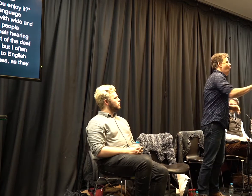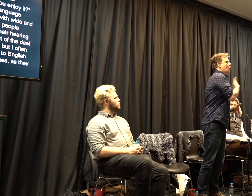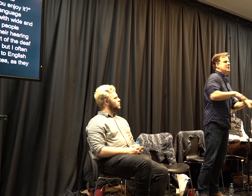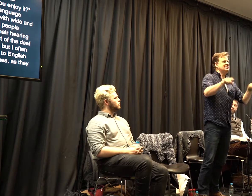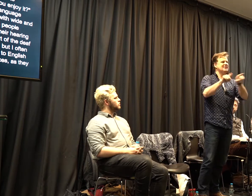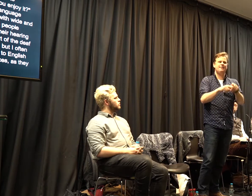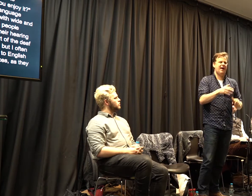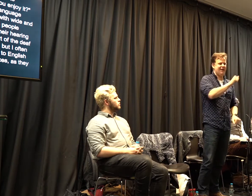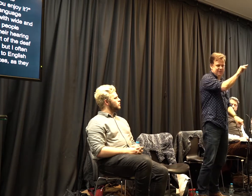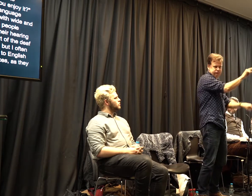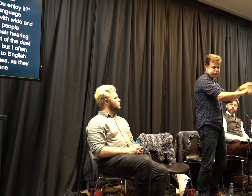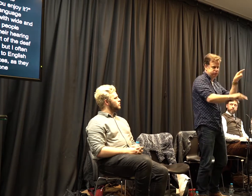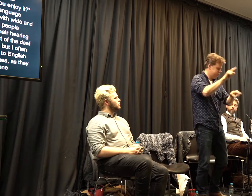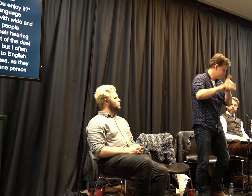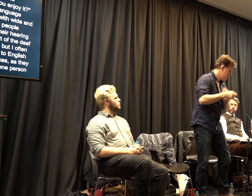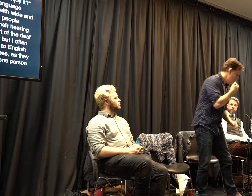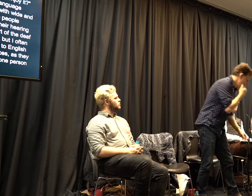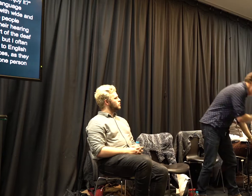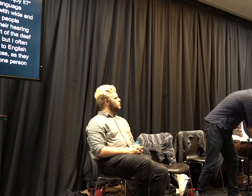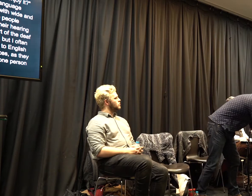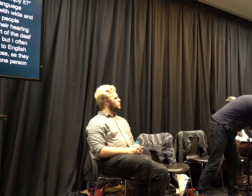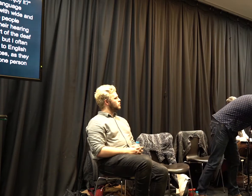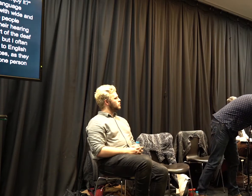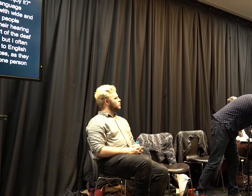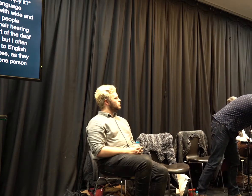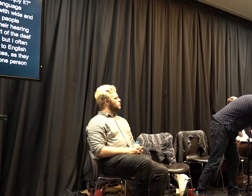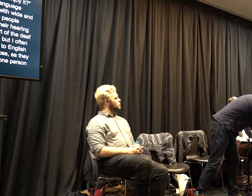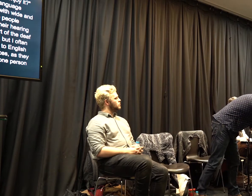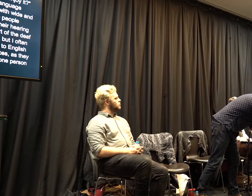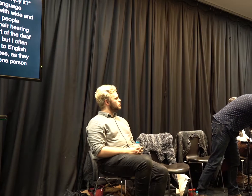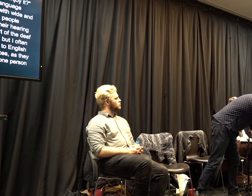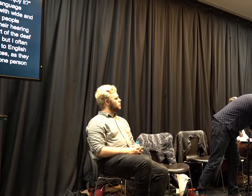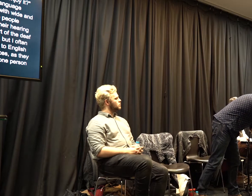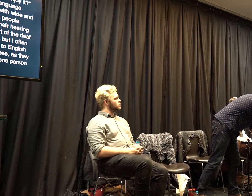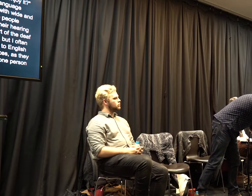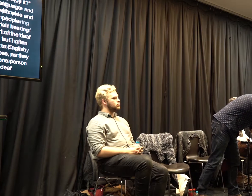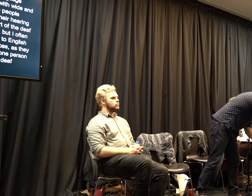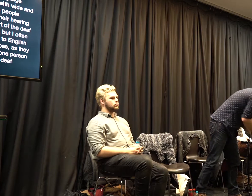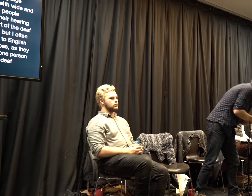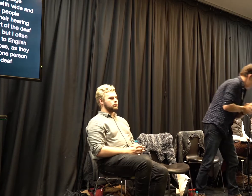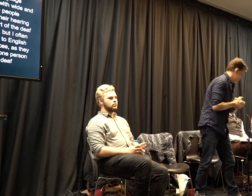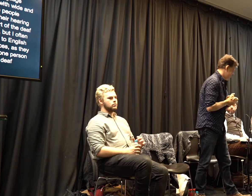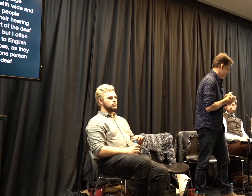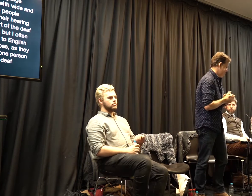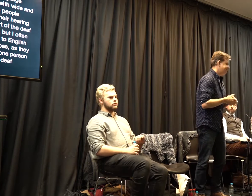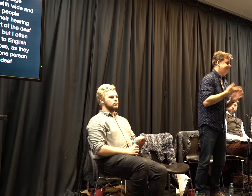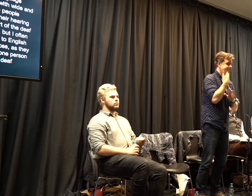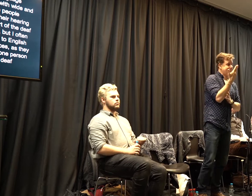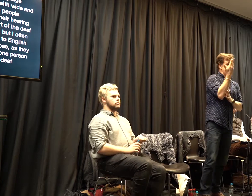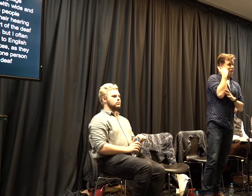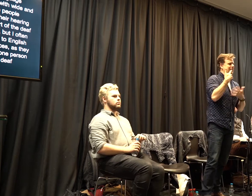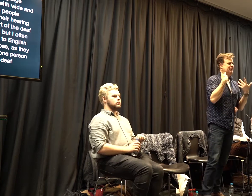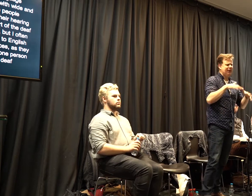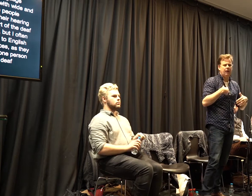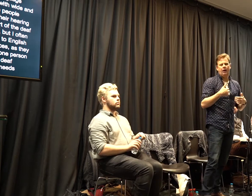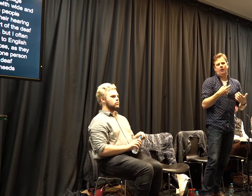never one person who says the same as somebody else. The deaf community is very diverse and our access needs are